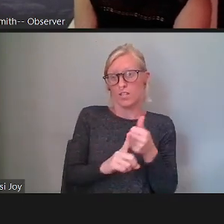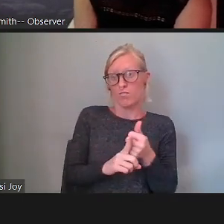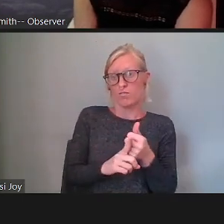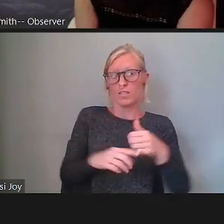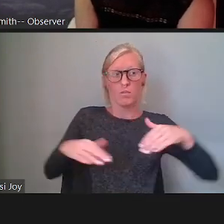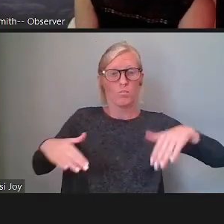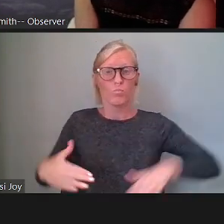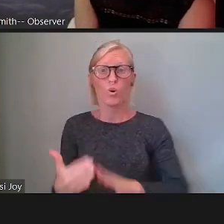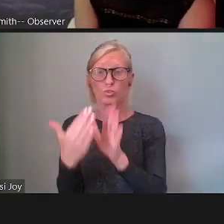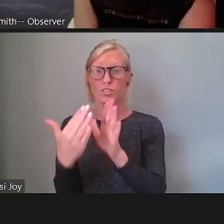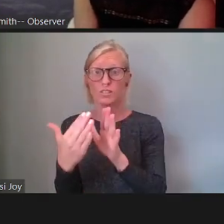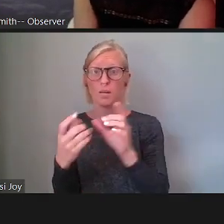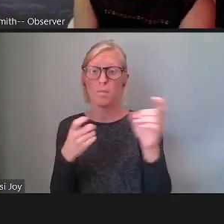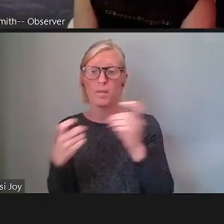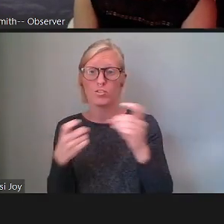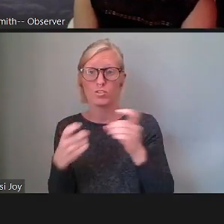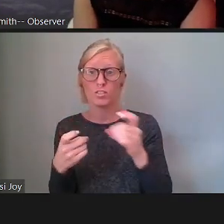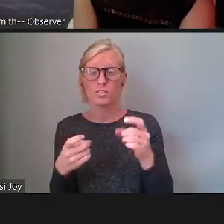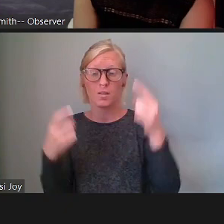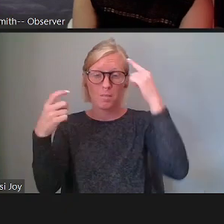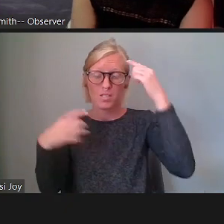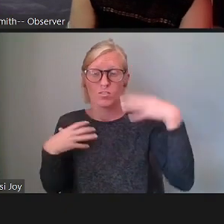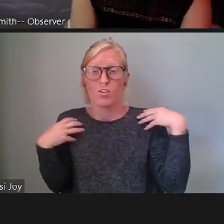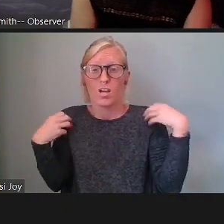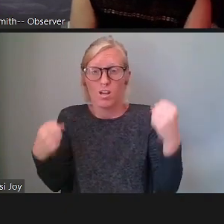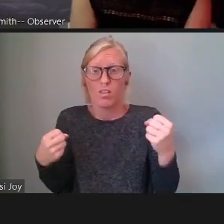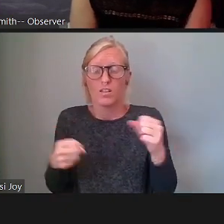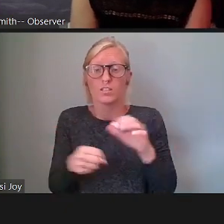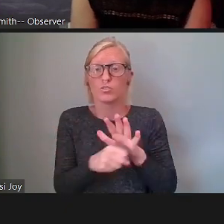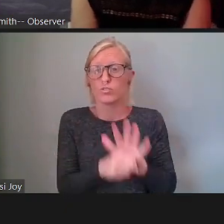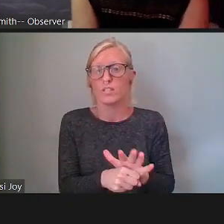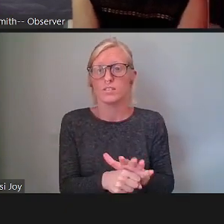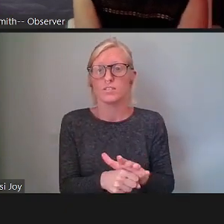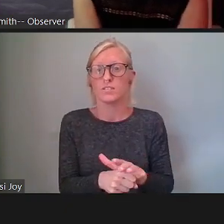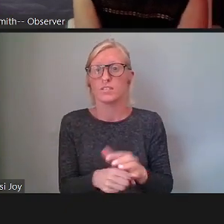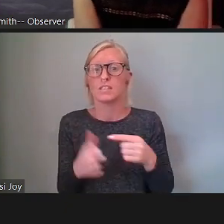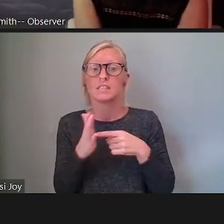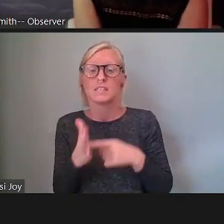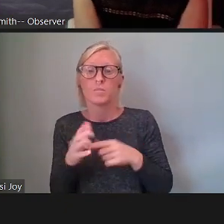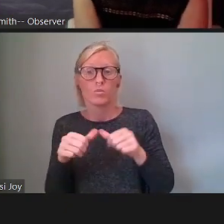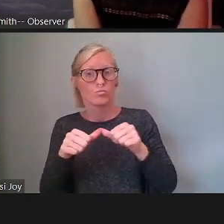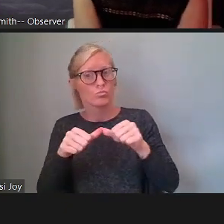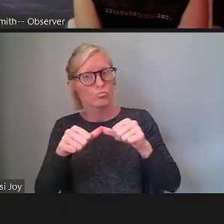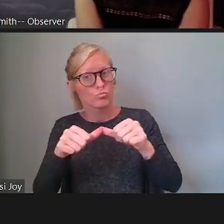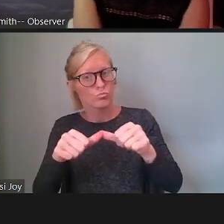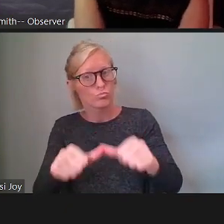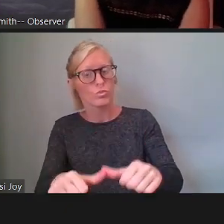for managing well-being and stress. So, for example, maintaining your routines,